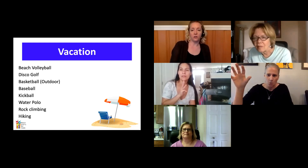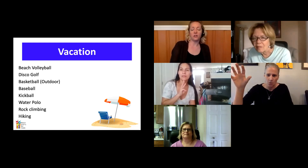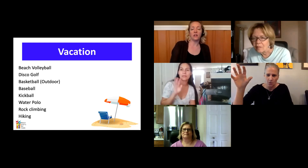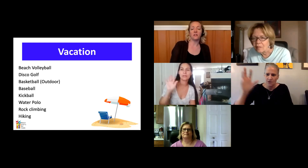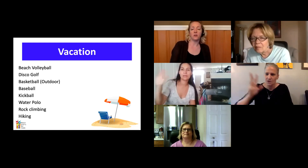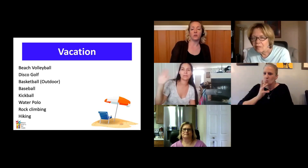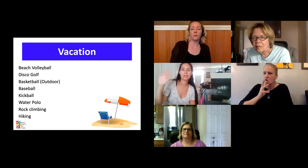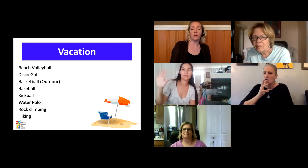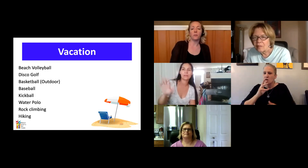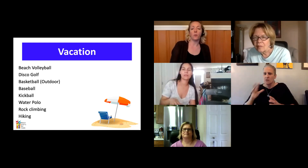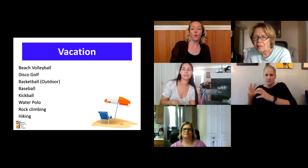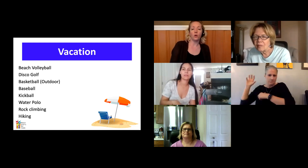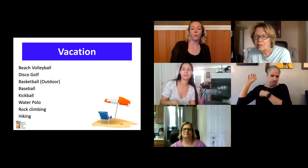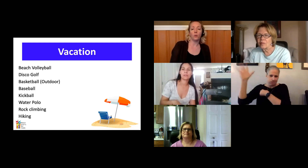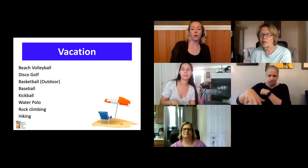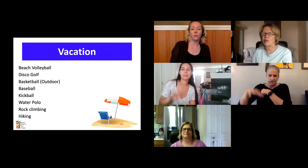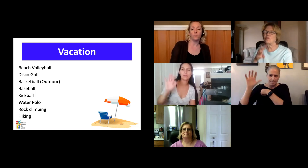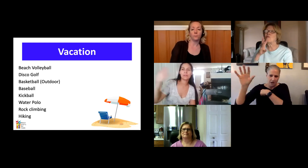it, but water polo.